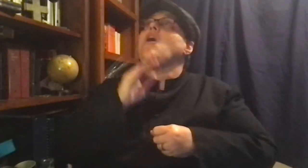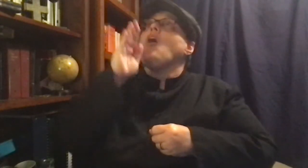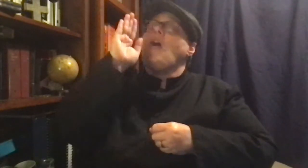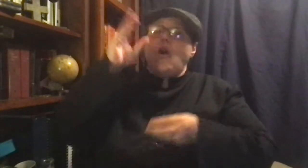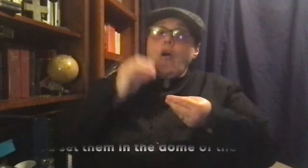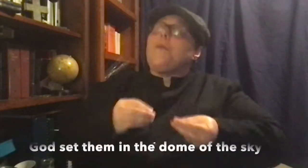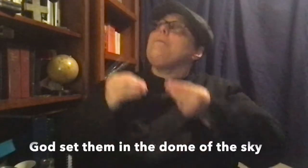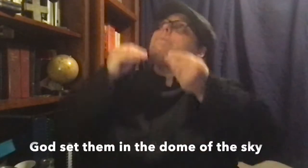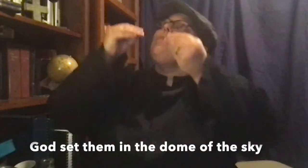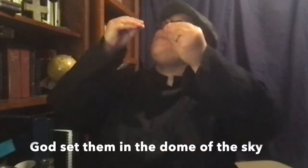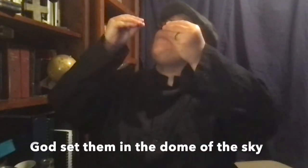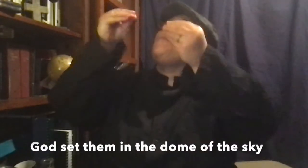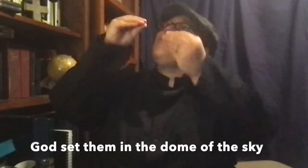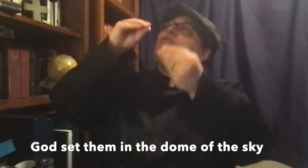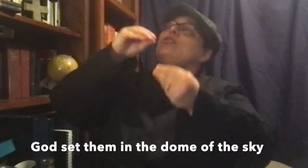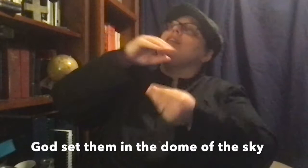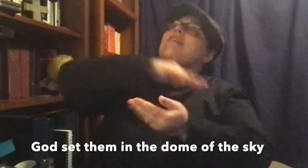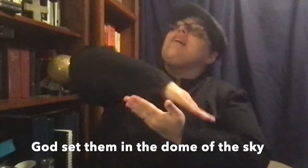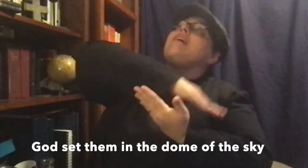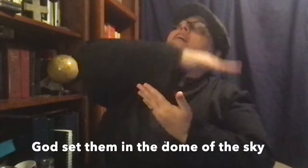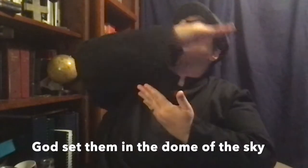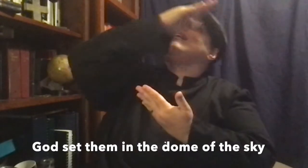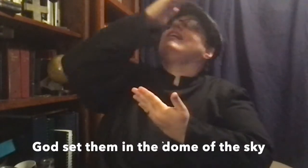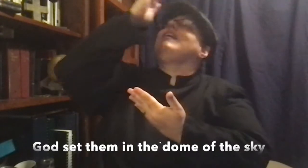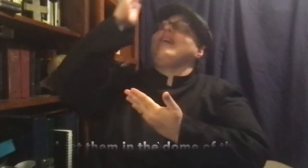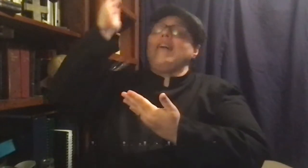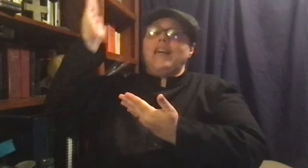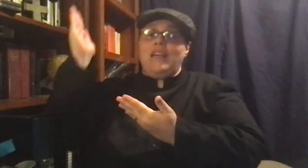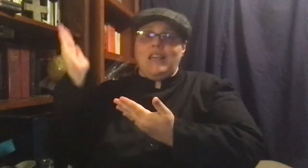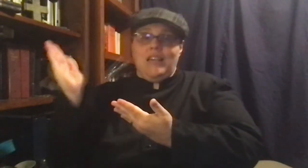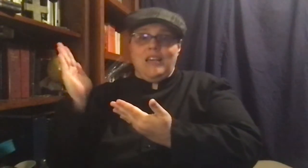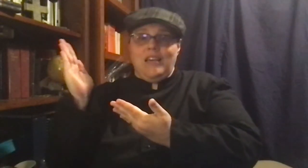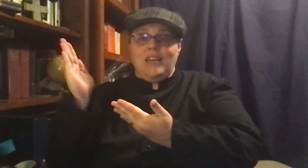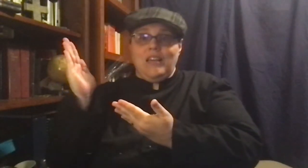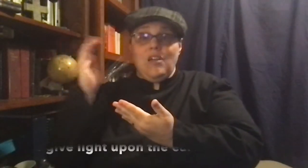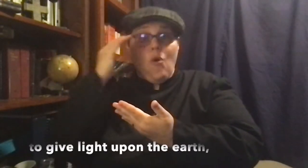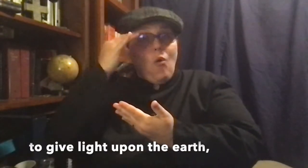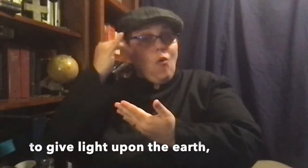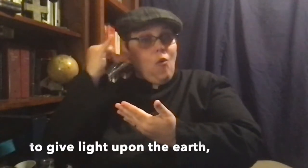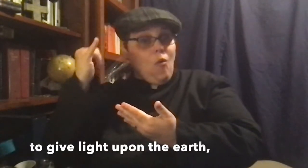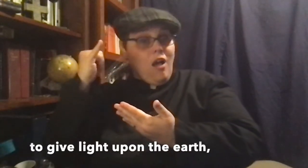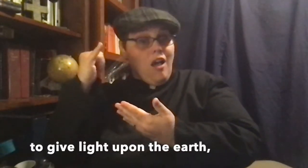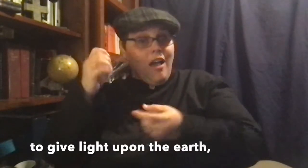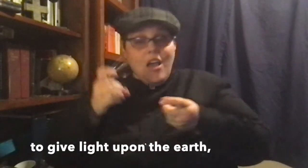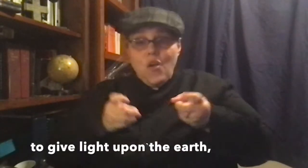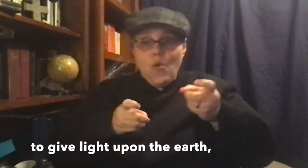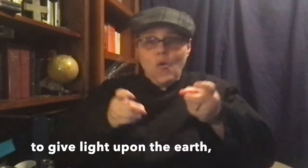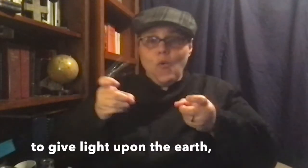And God set them in the dome of the sky to give light upon the earth,